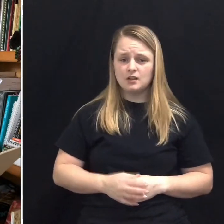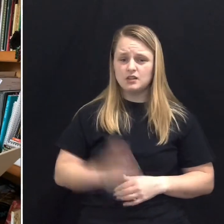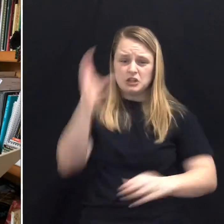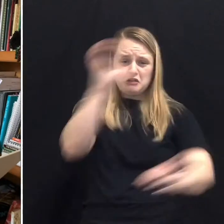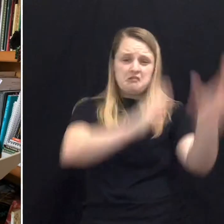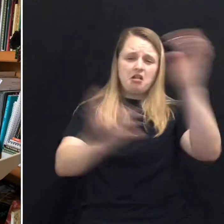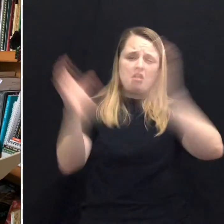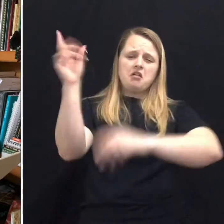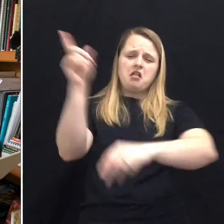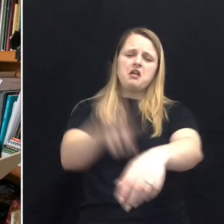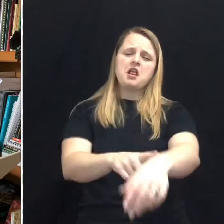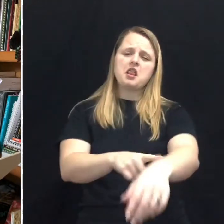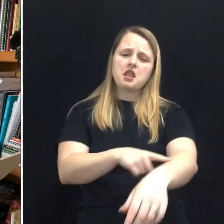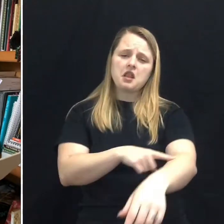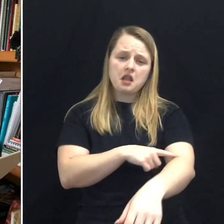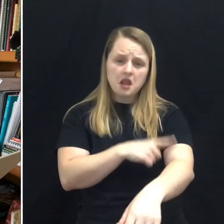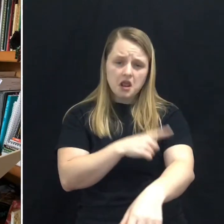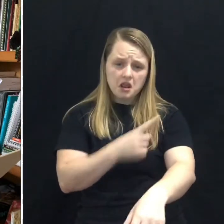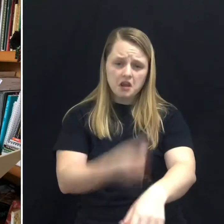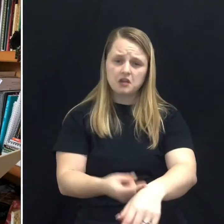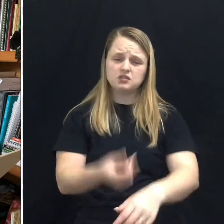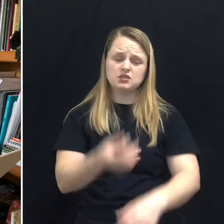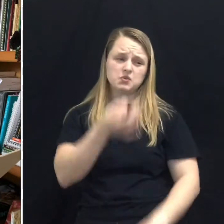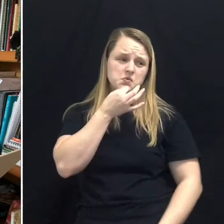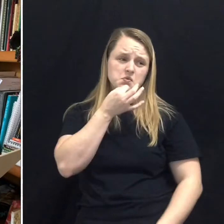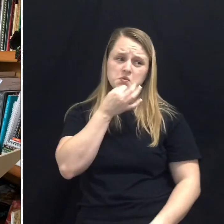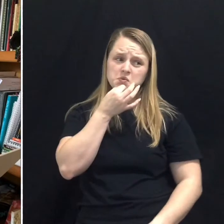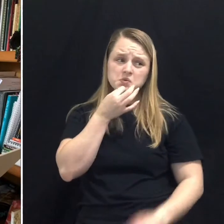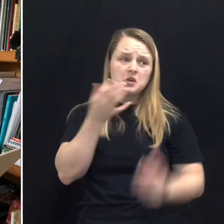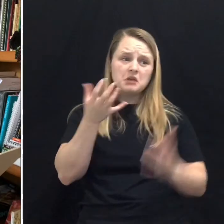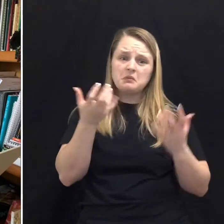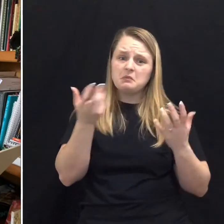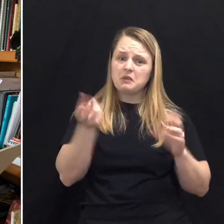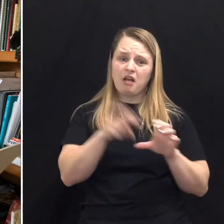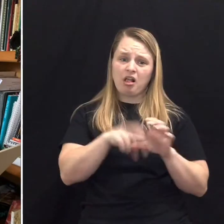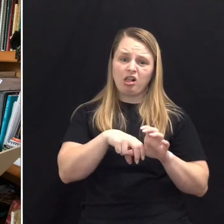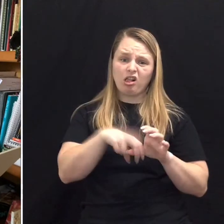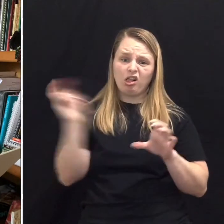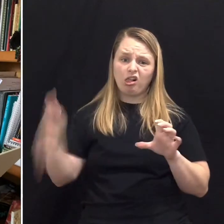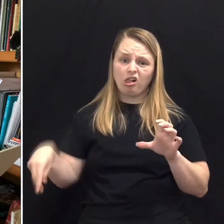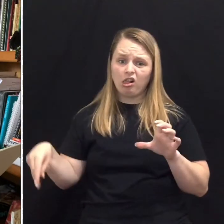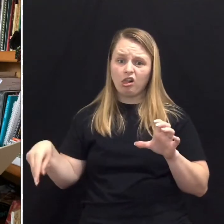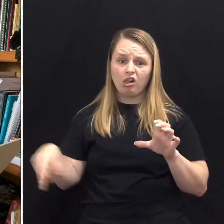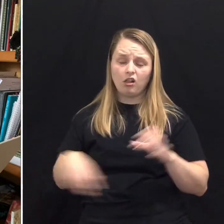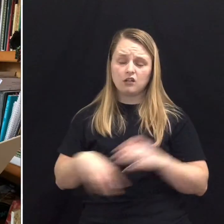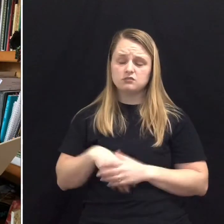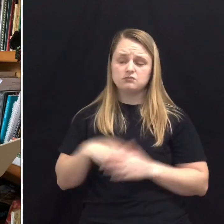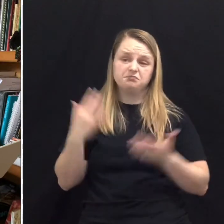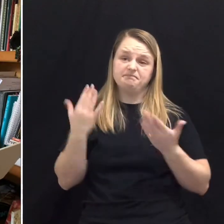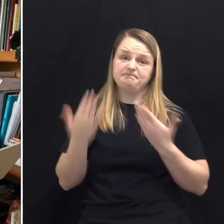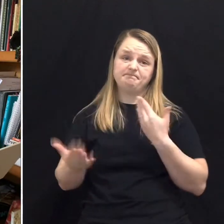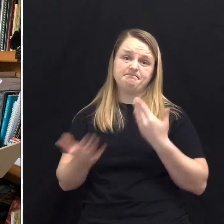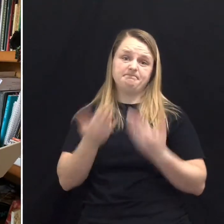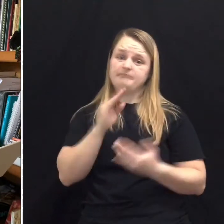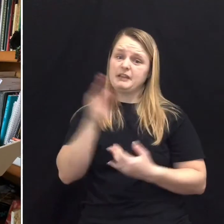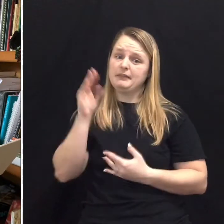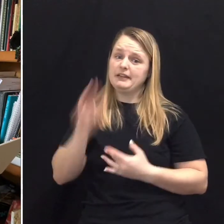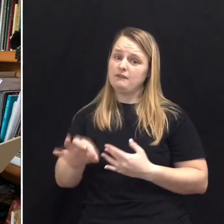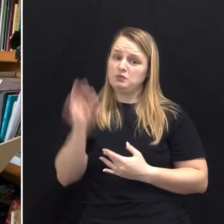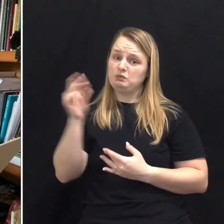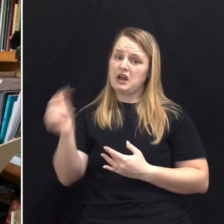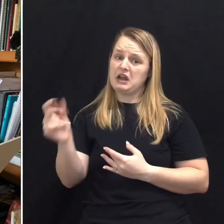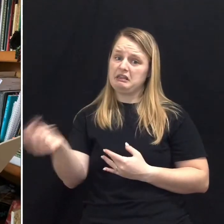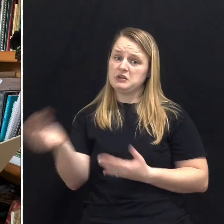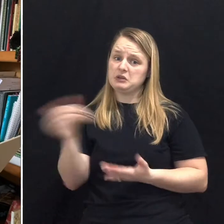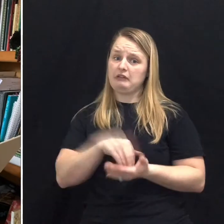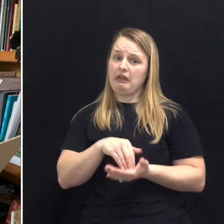After a long search, Alan was ready to give up. He was afraid he might never find Fritz.